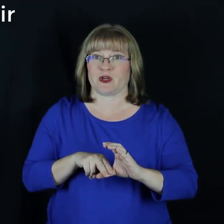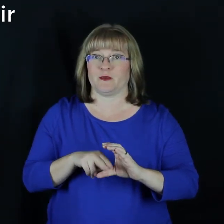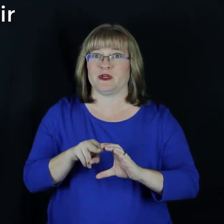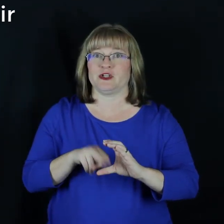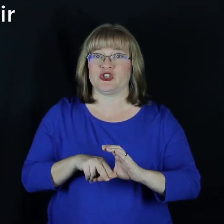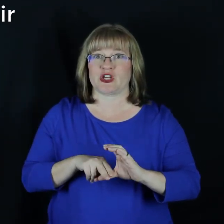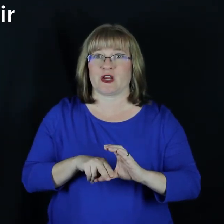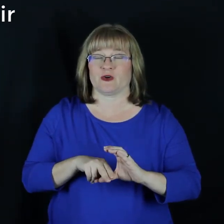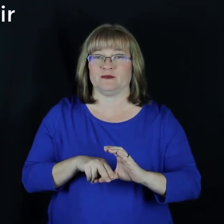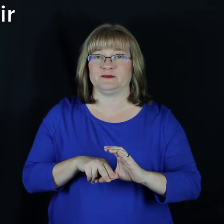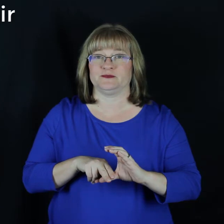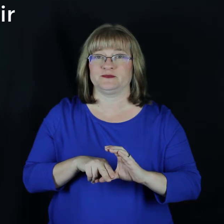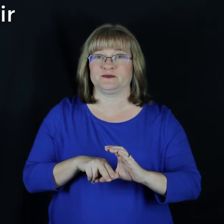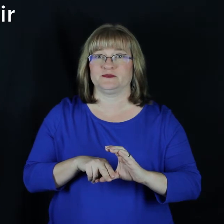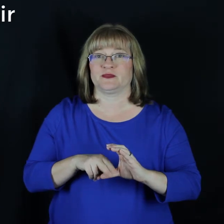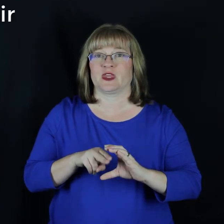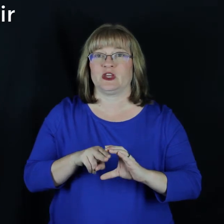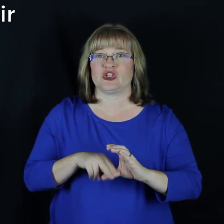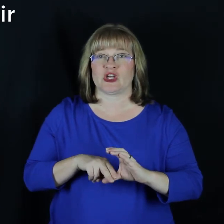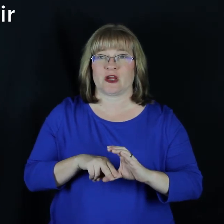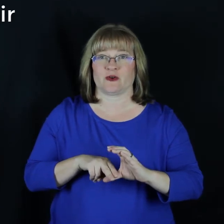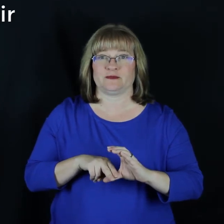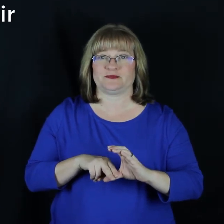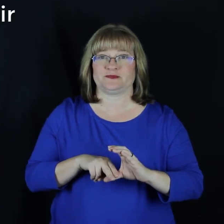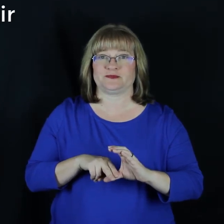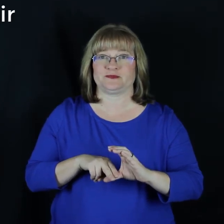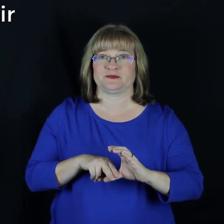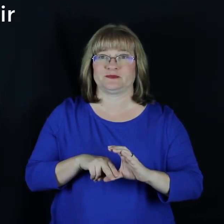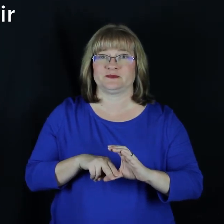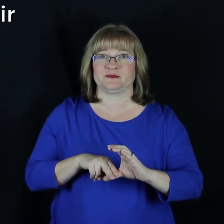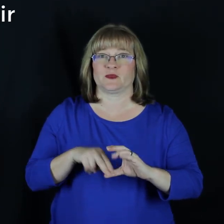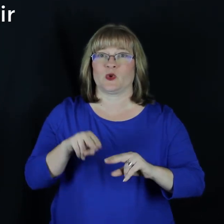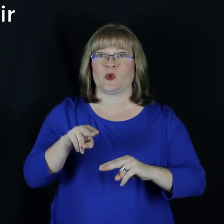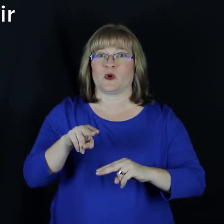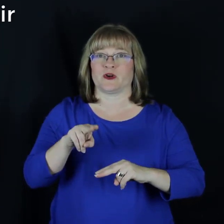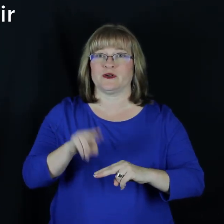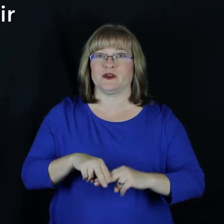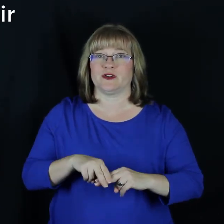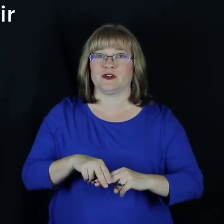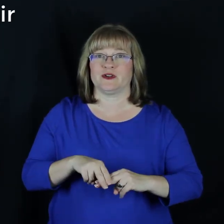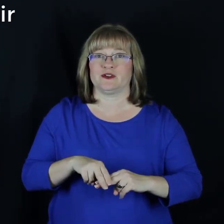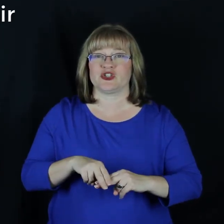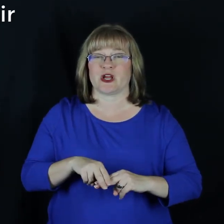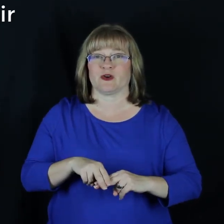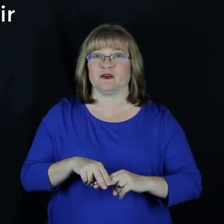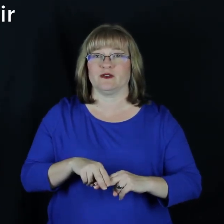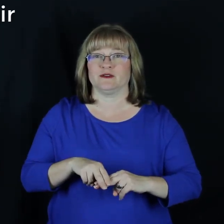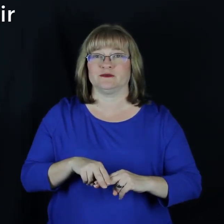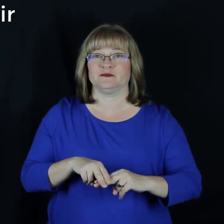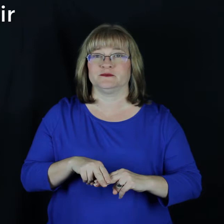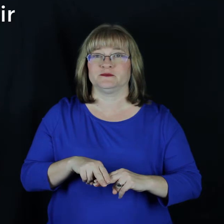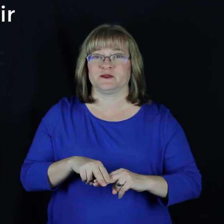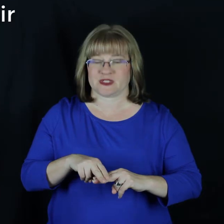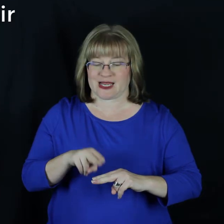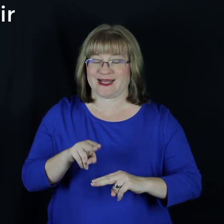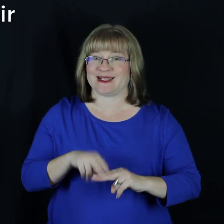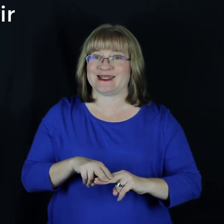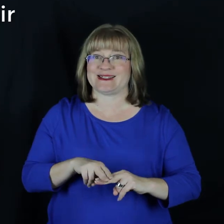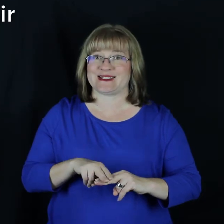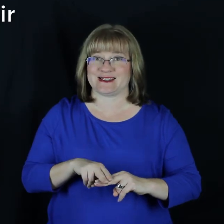thumb. Chair. Chair. Or chair. Signing sit.